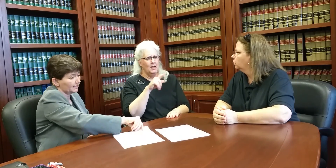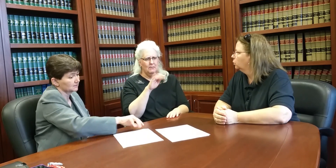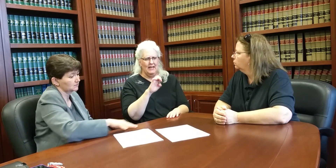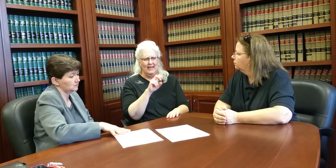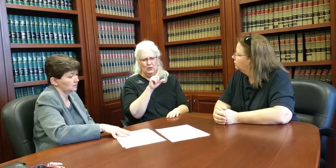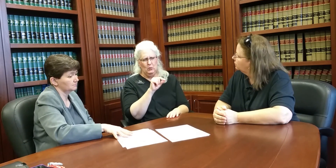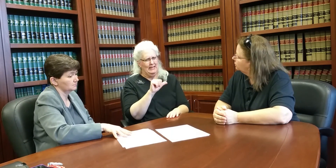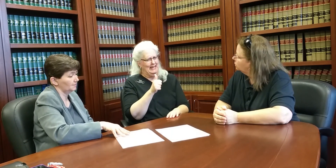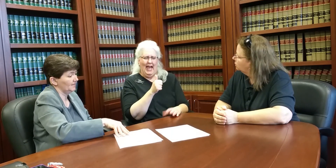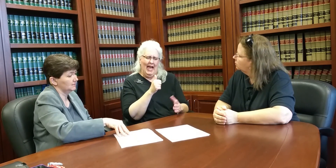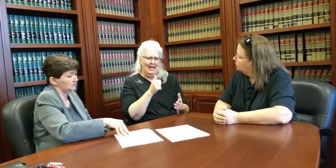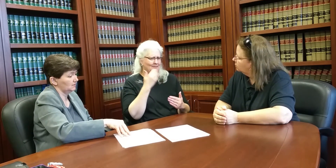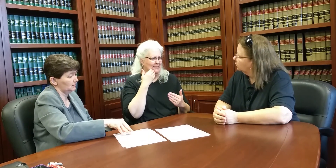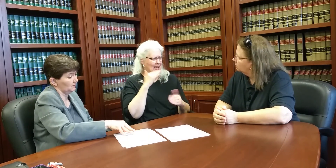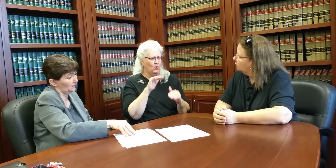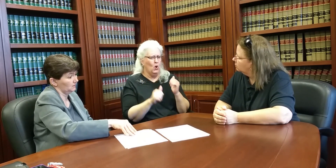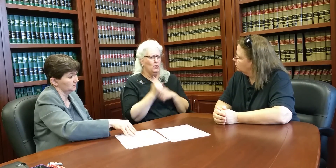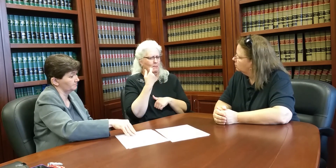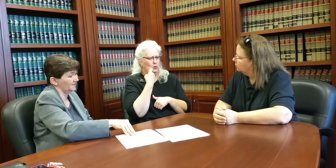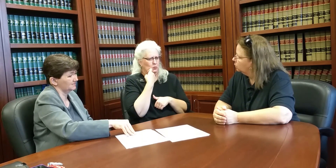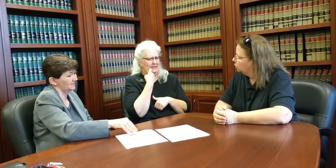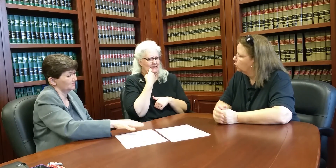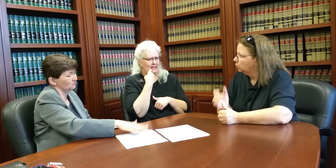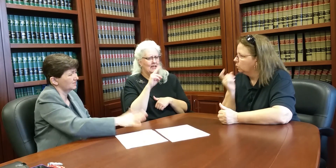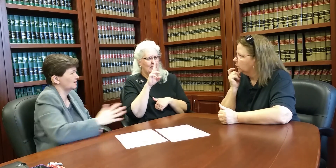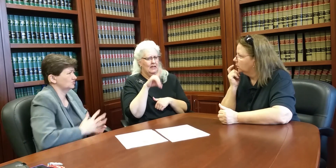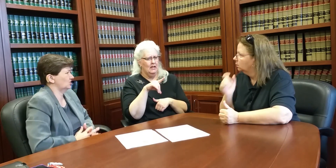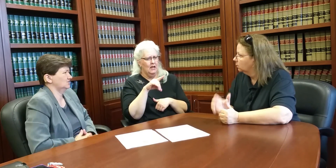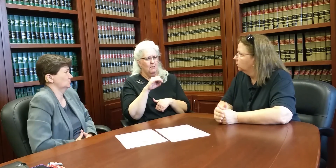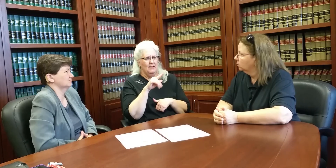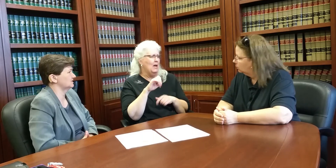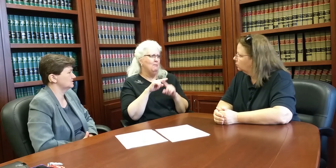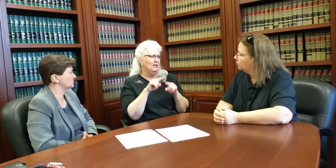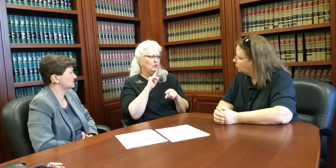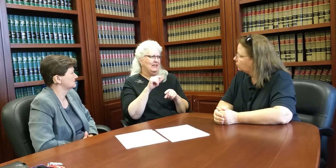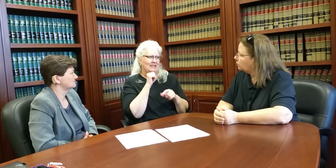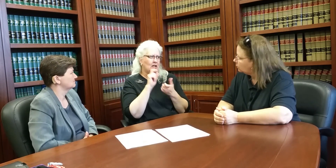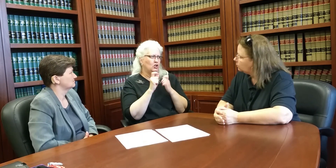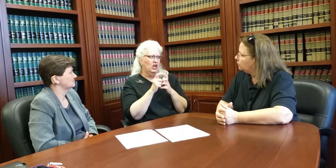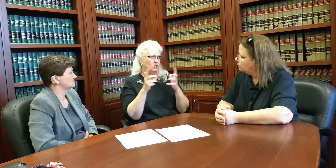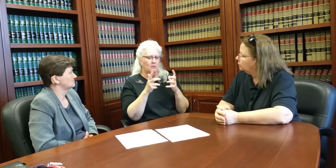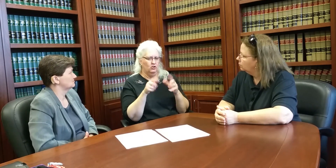latest update to the ADA is, but it's really not changed much.